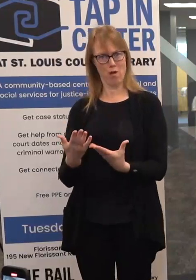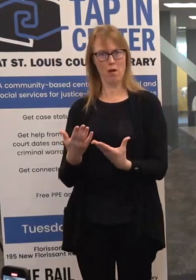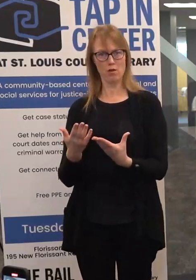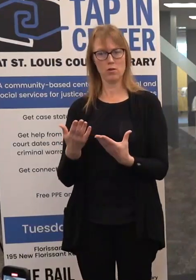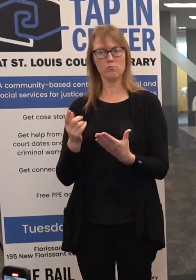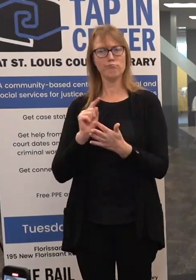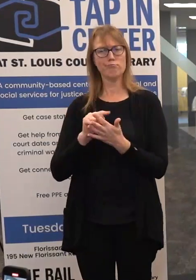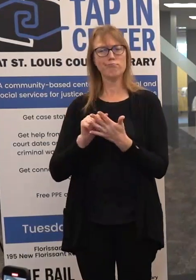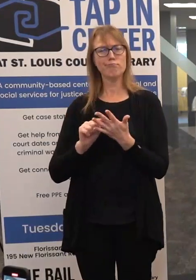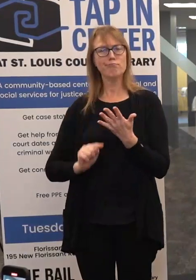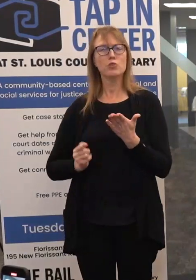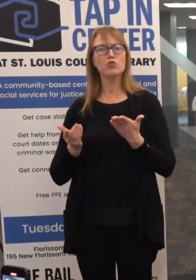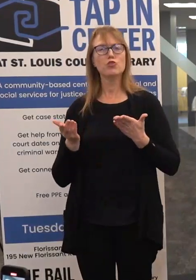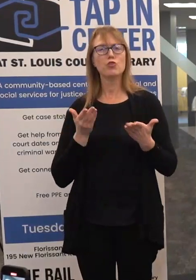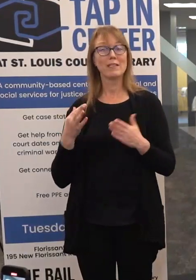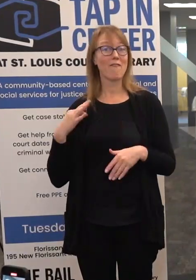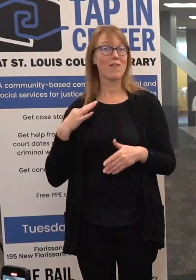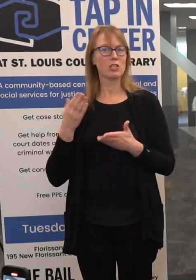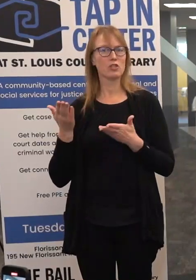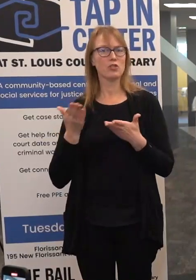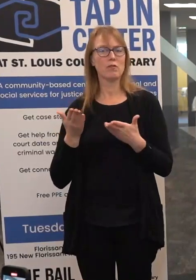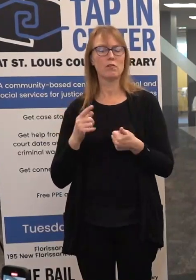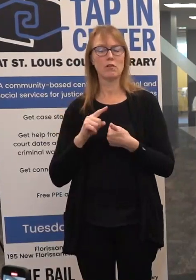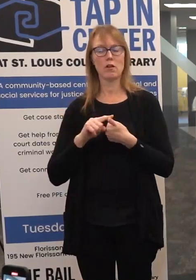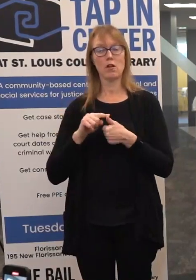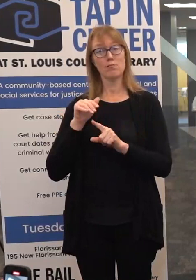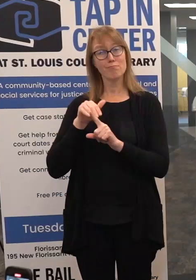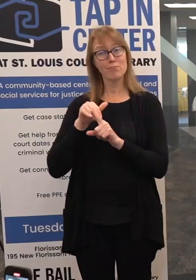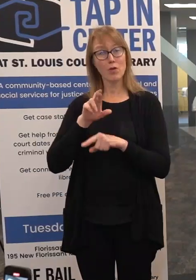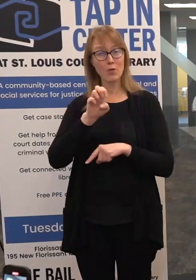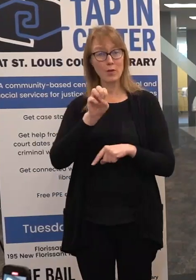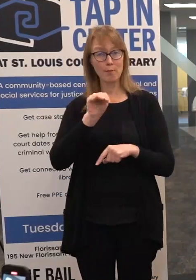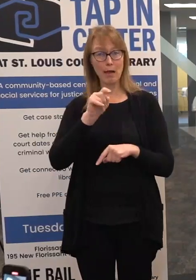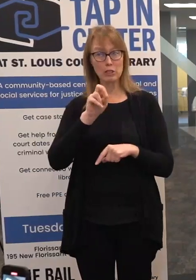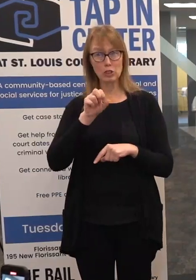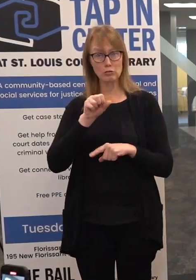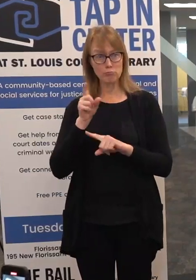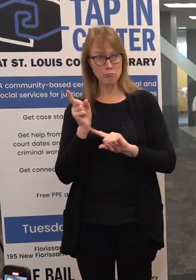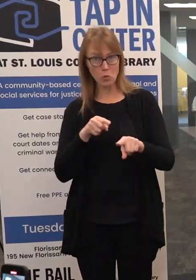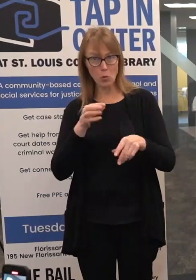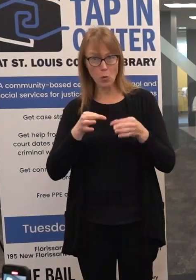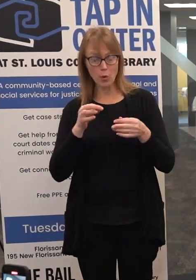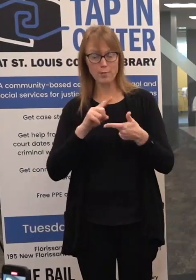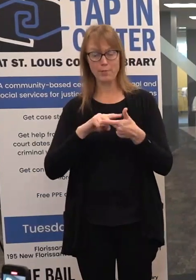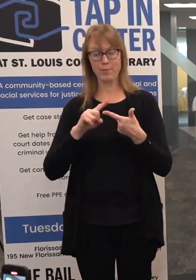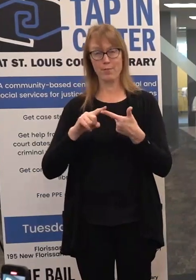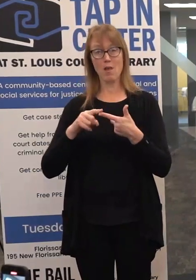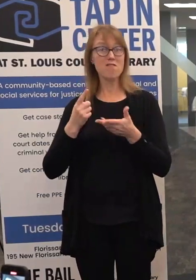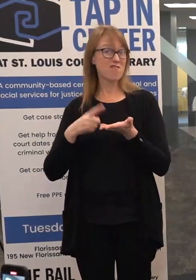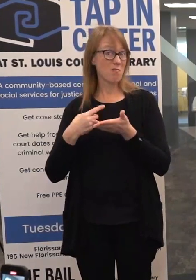services. So what they receive from us is court reminders, lift rides to court, and in certain situations they also receive temporary